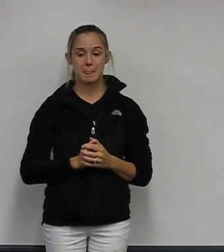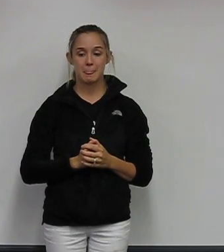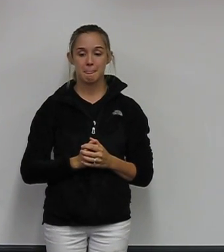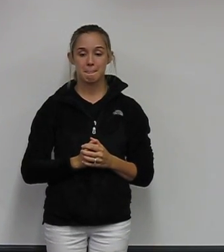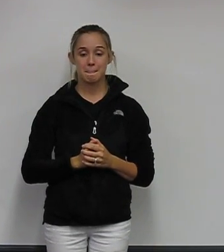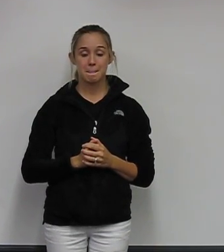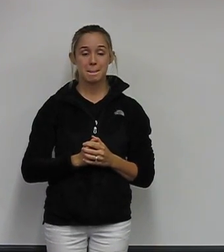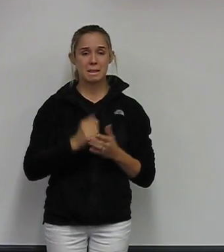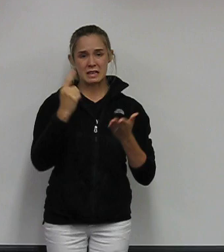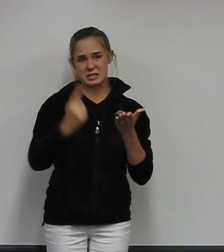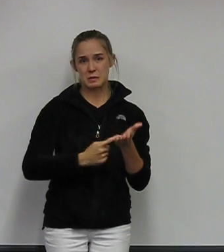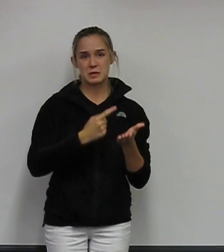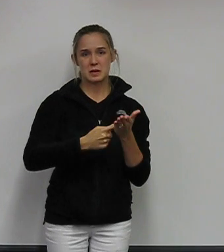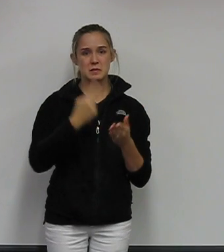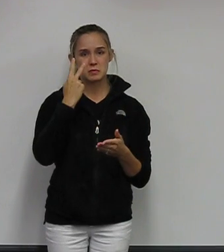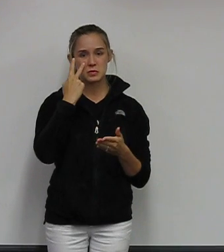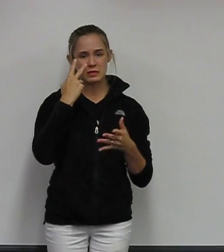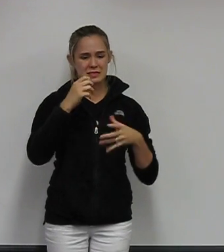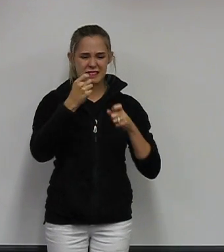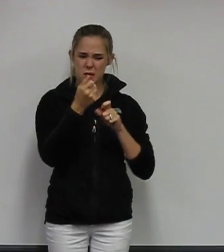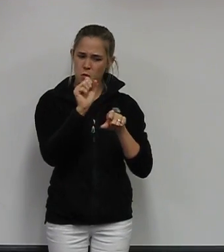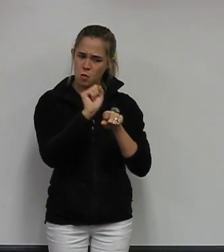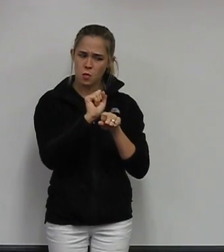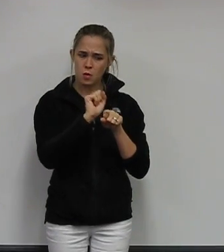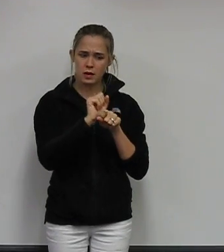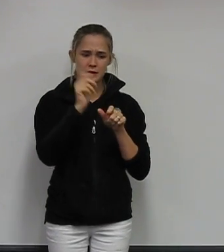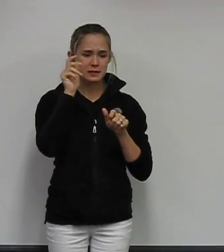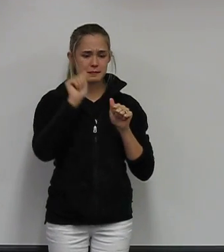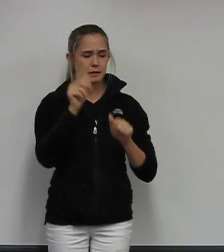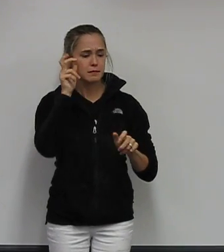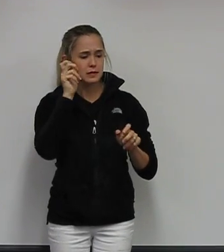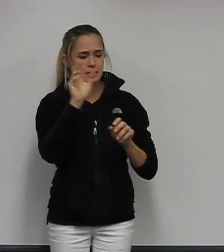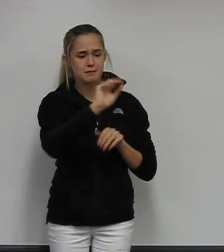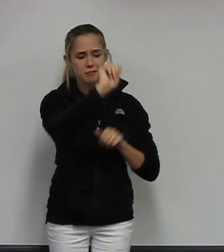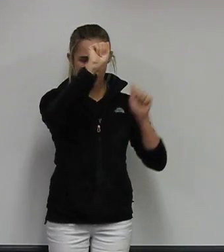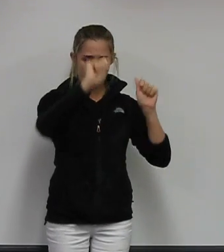And sometimes you see it takes a little work to get everything done. Taking a breath for me, Zach.